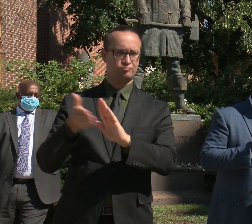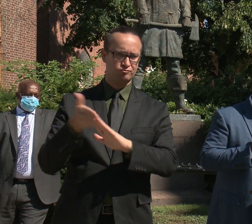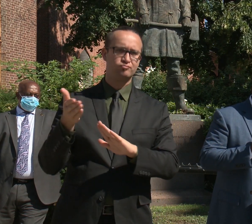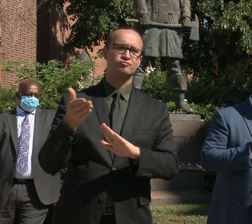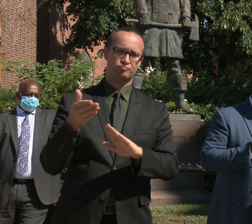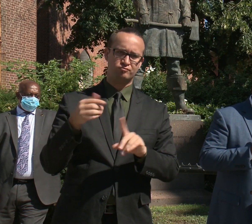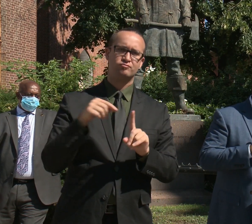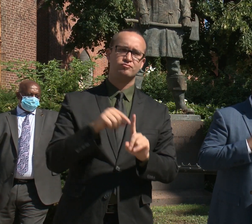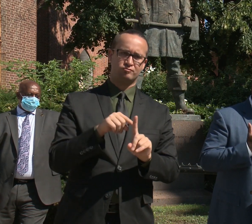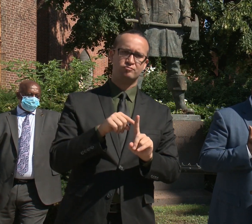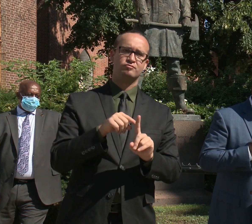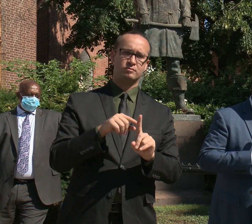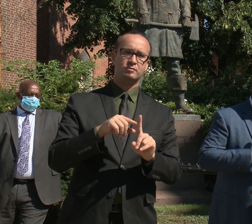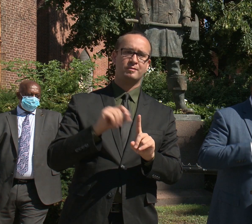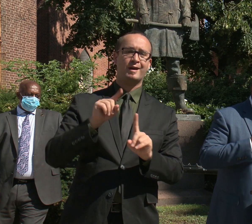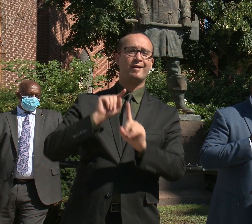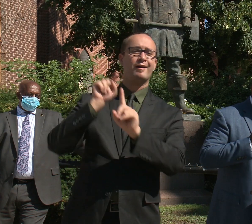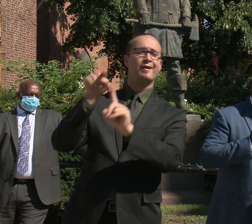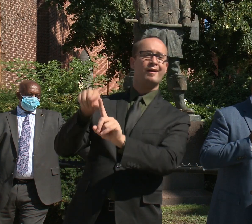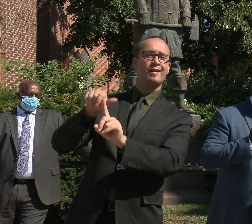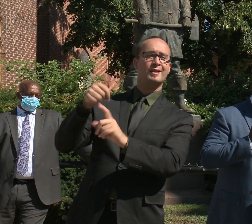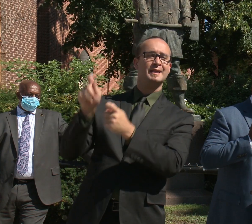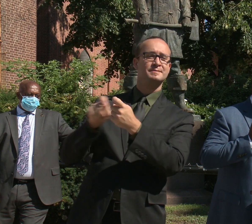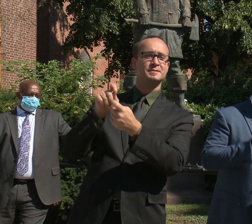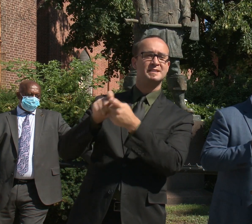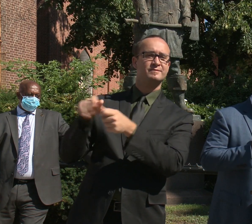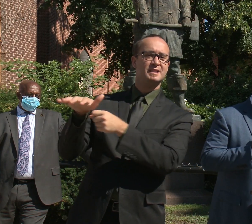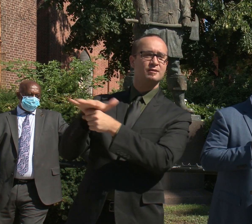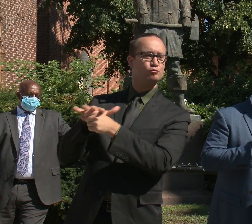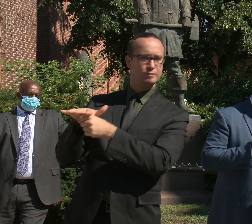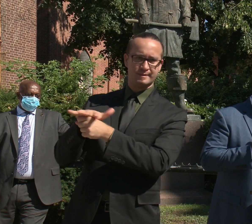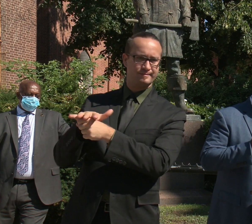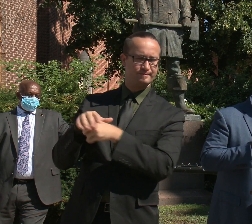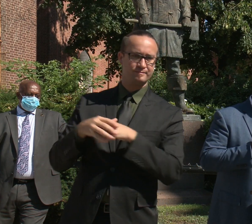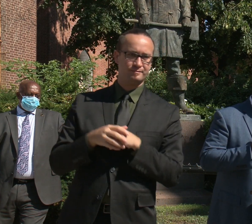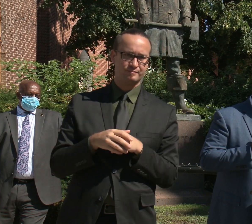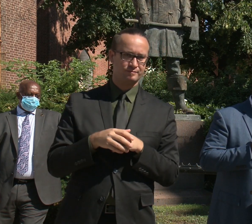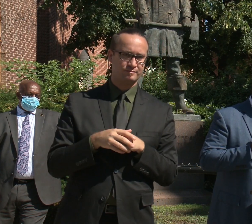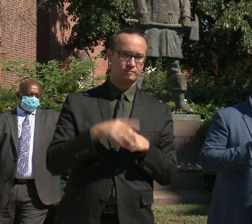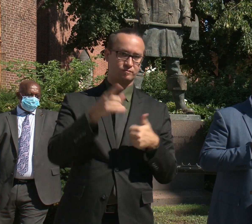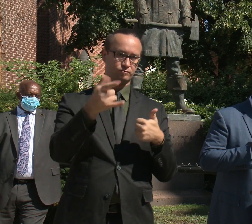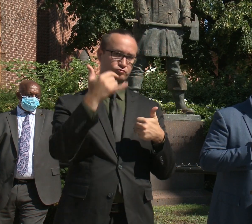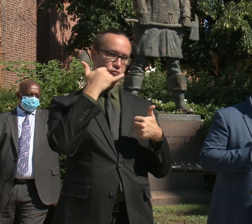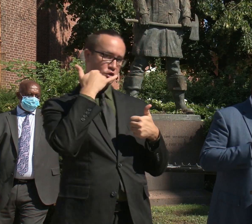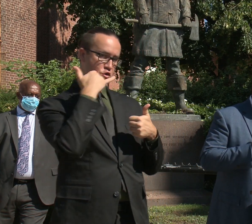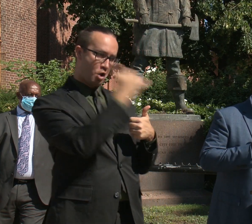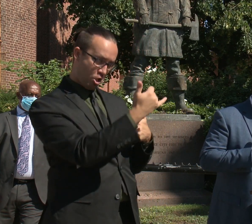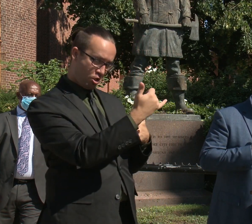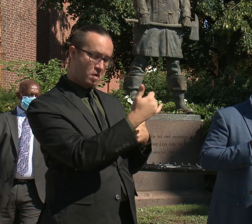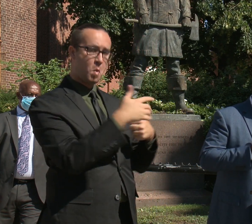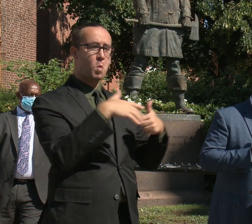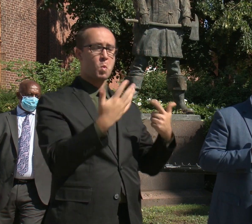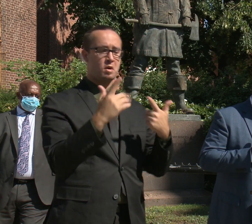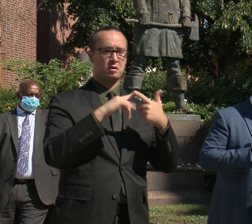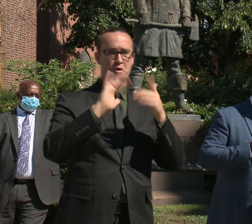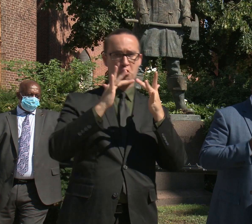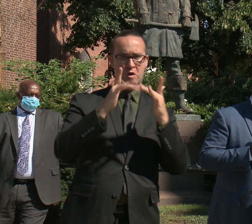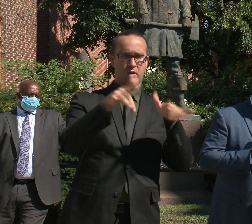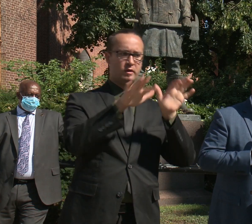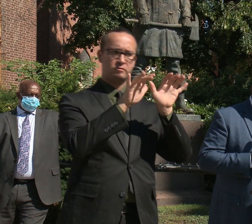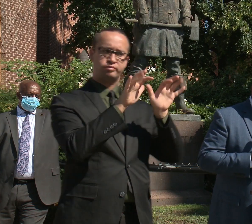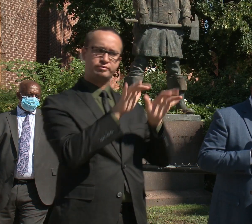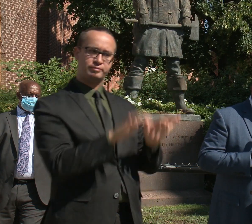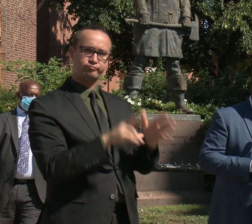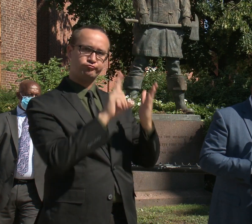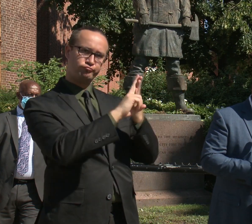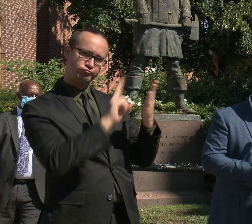ways that you can register. I lost my train of thought. It is by phone, or you will be able to register on our website. And this information will be found on